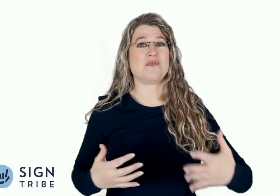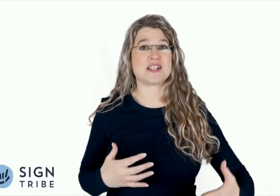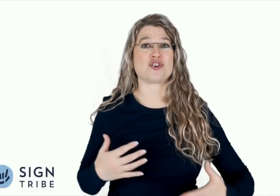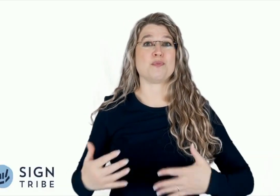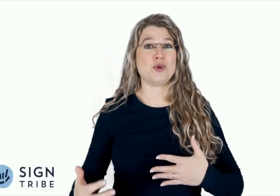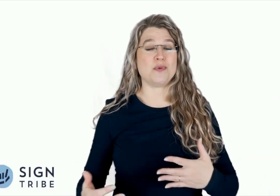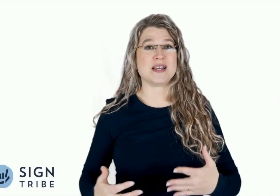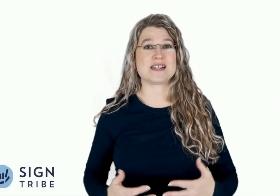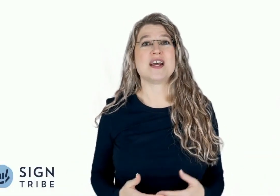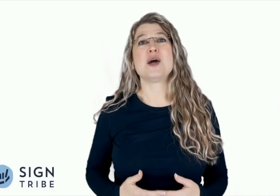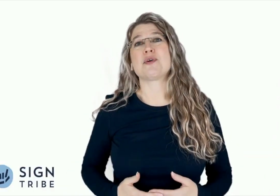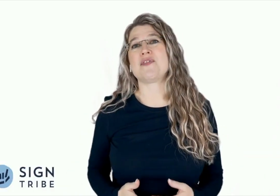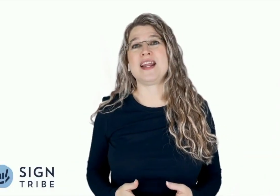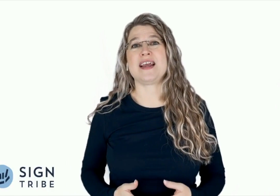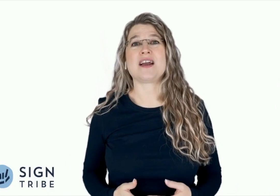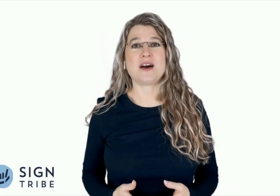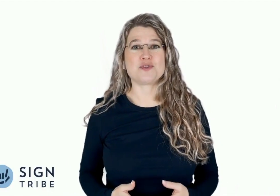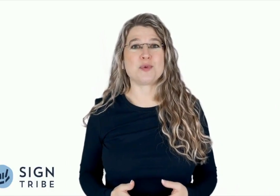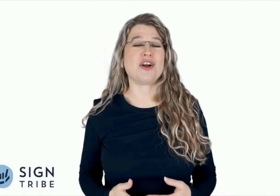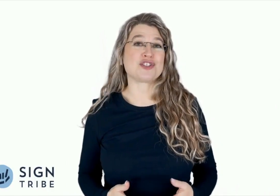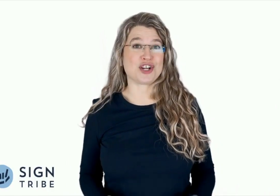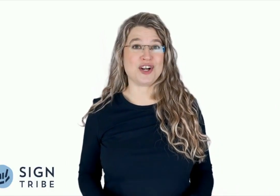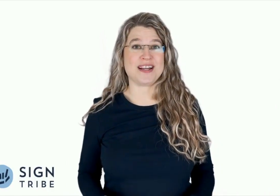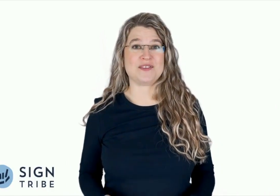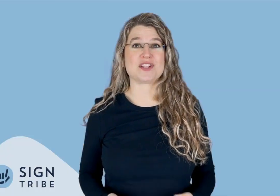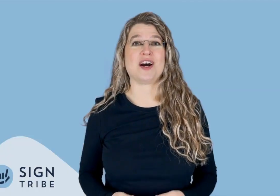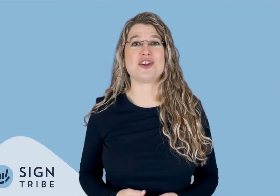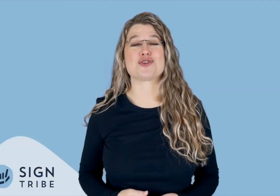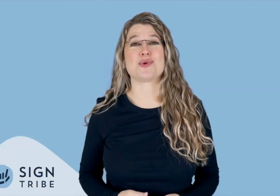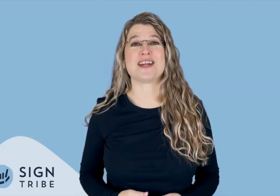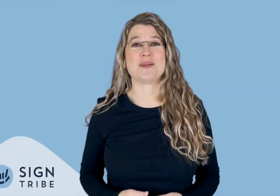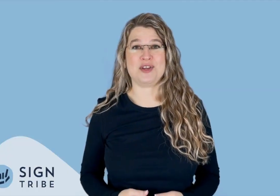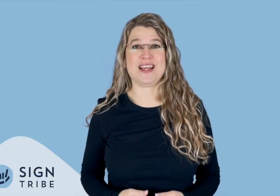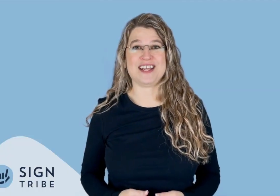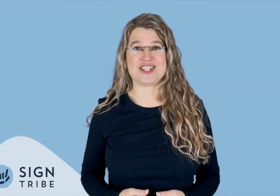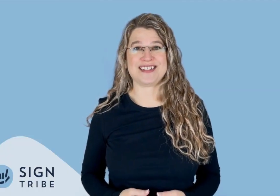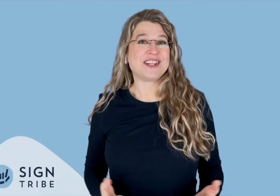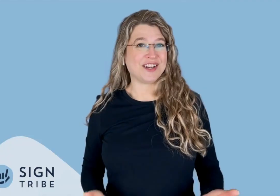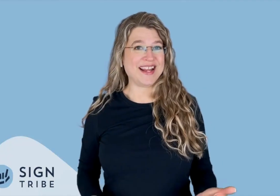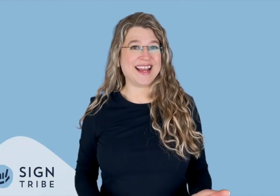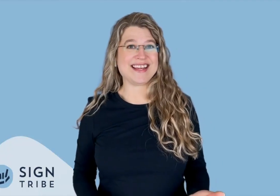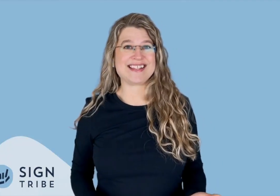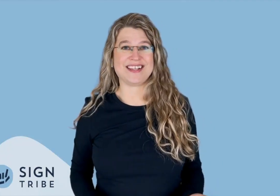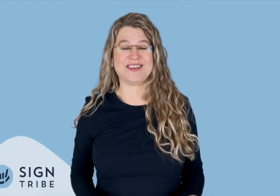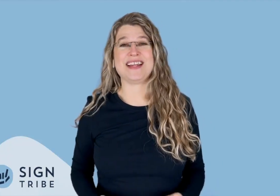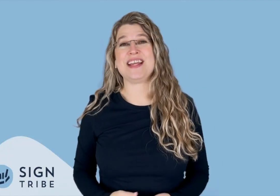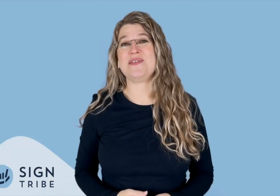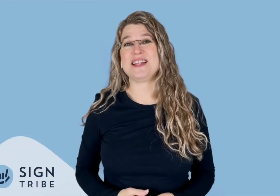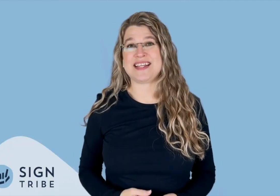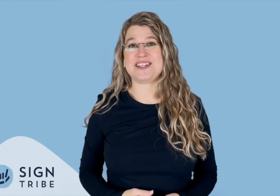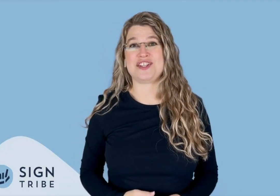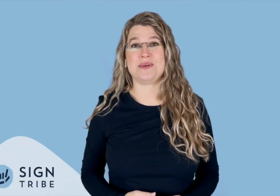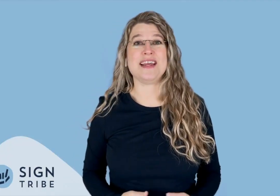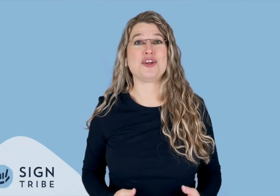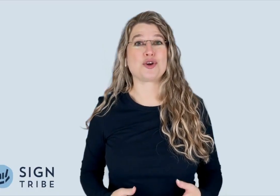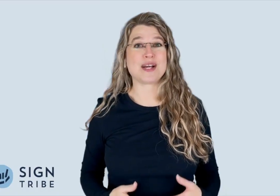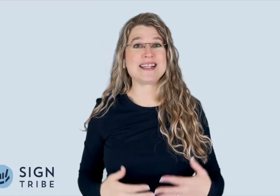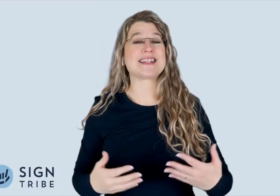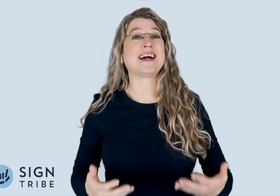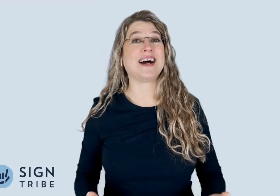physical movements providing a comfortable alternative to auditory communication. Learning ASL can even lead to increased